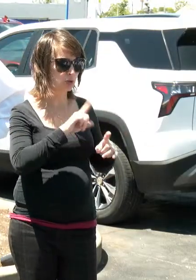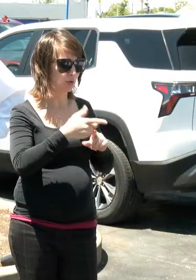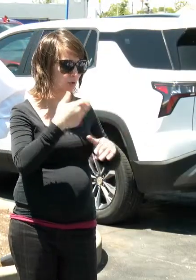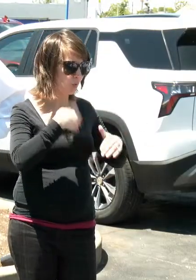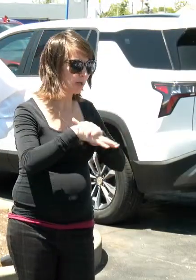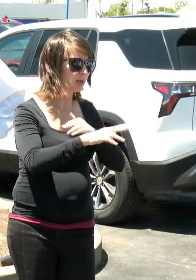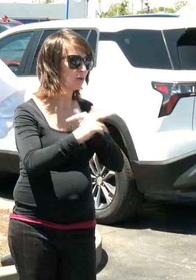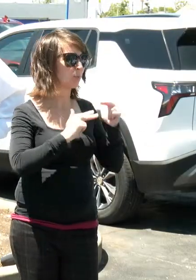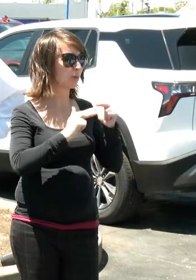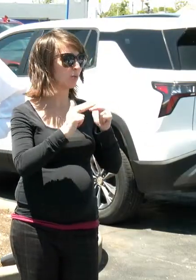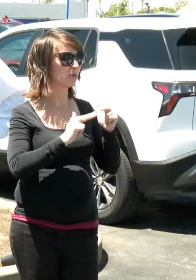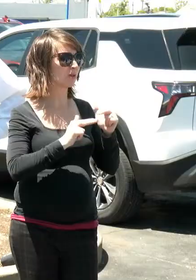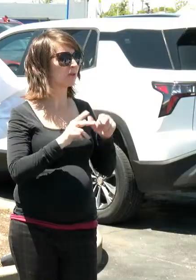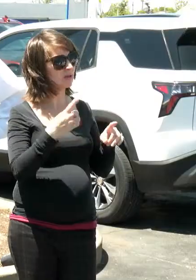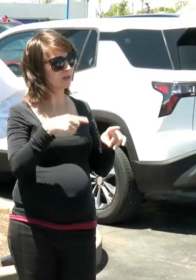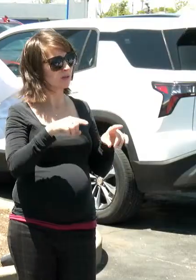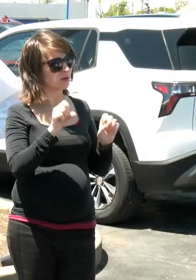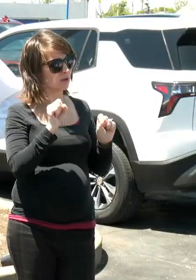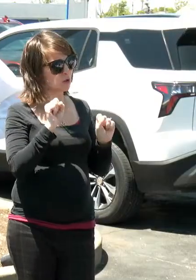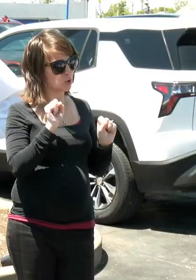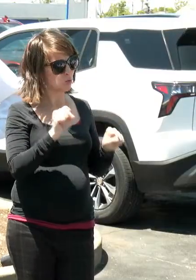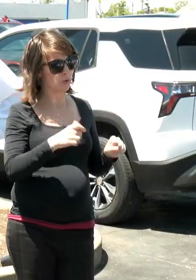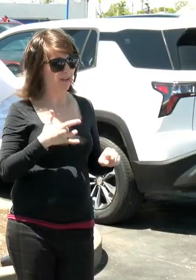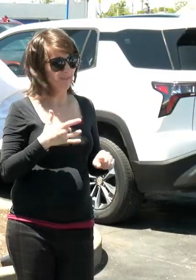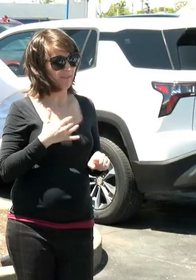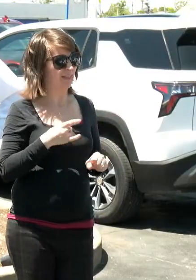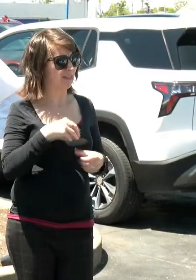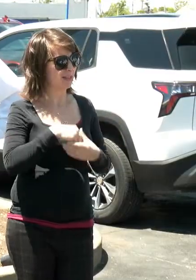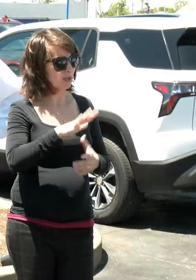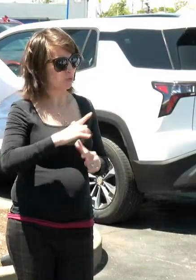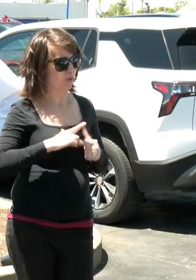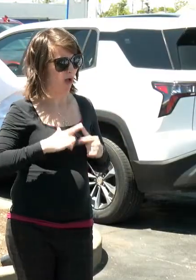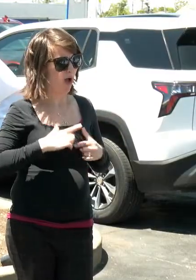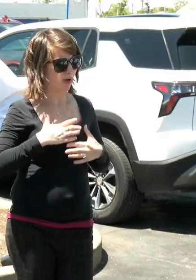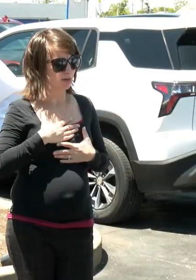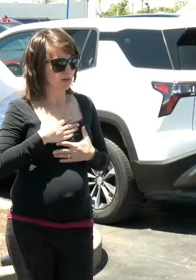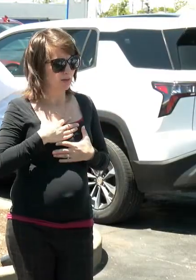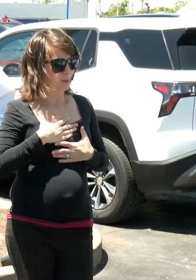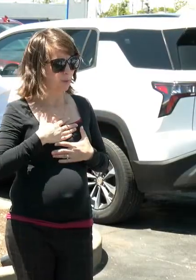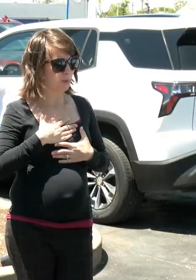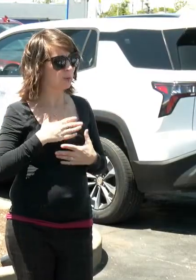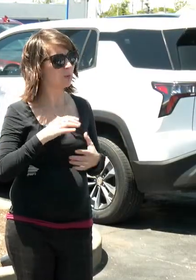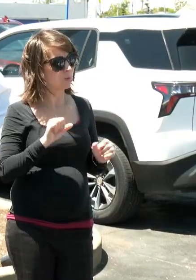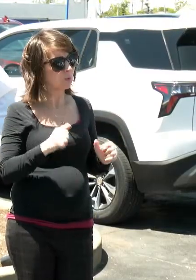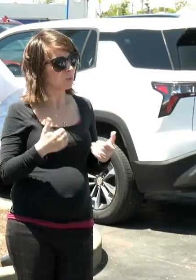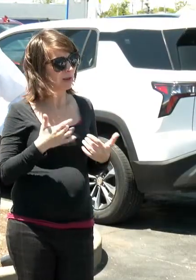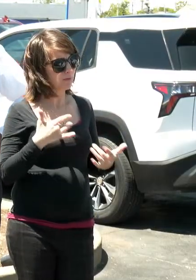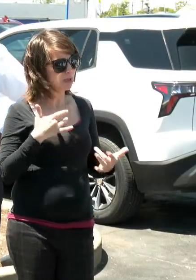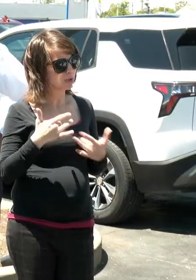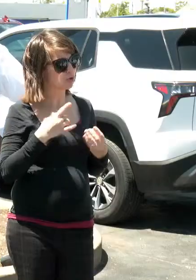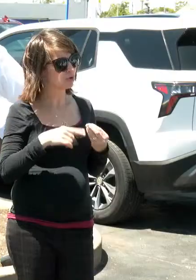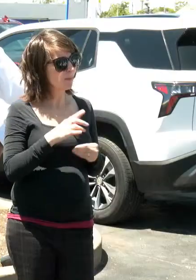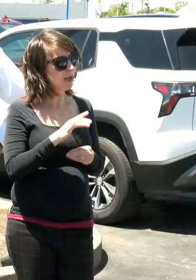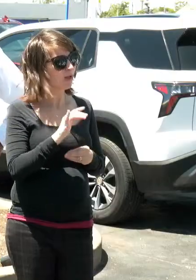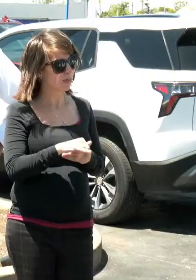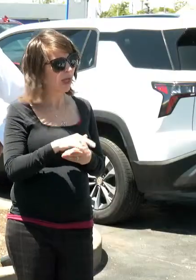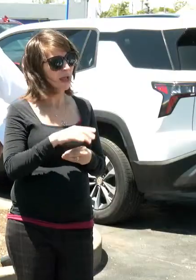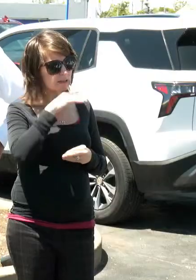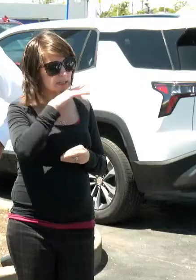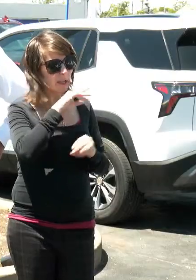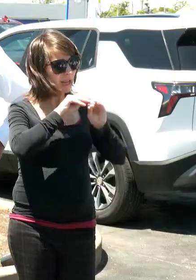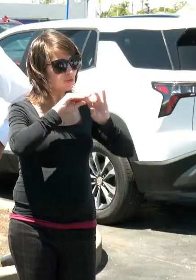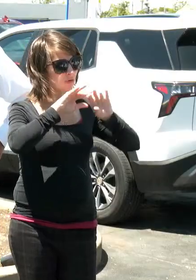buildings. You can just feel it in your lungs. Yes, absolutely. We have concerns about contamination in the air. So please,